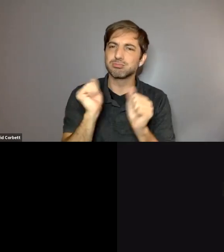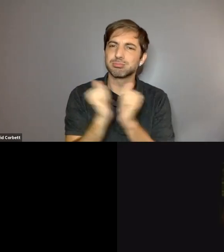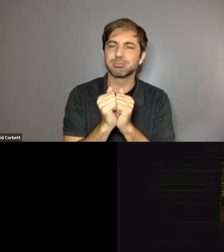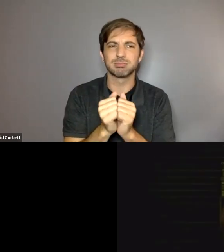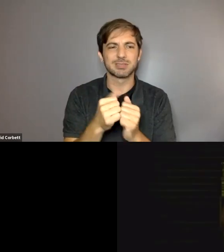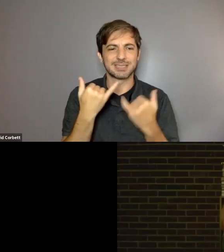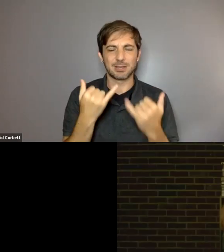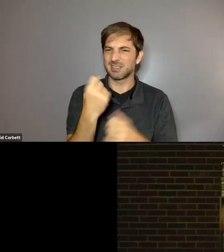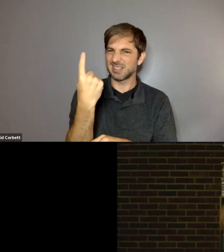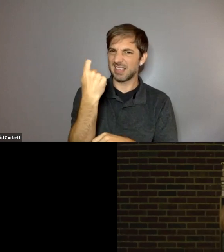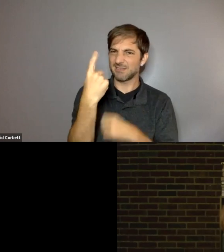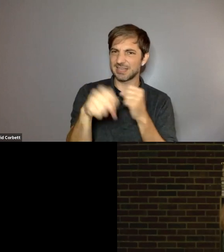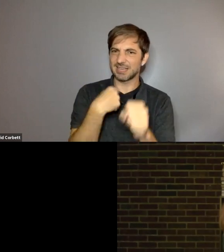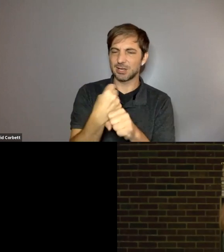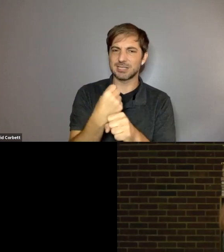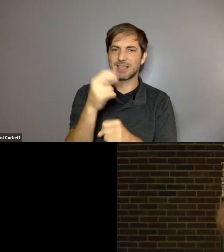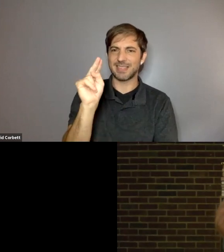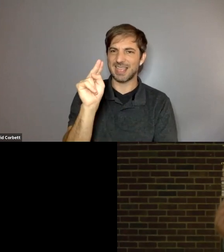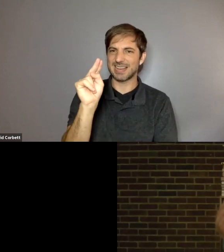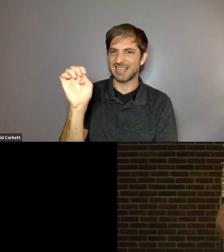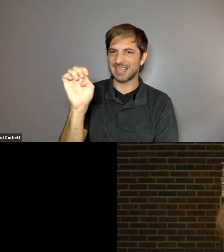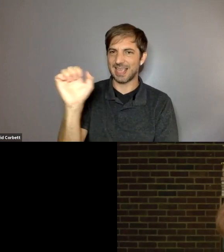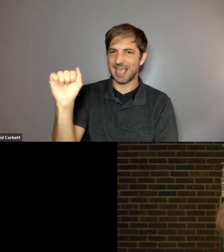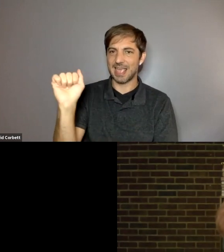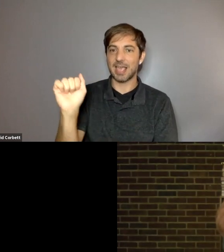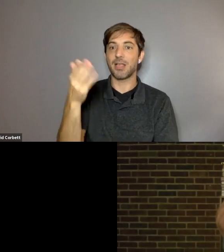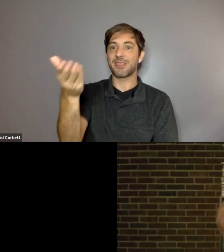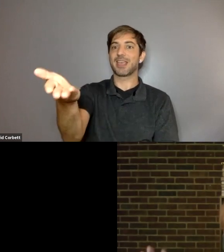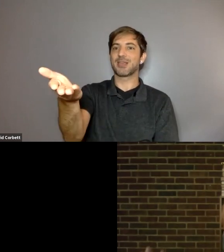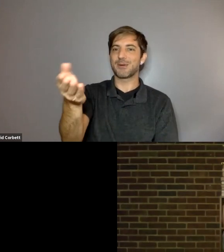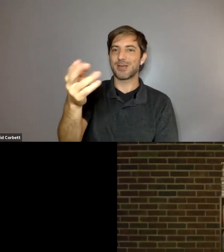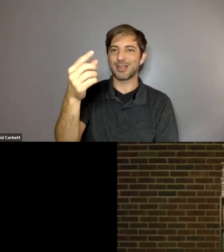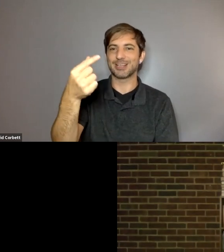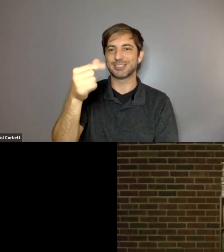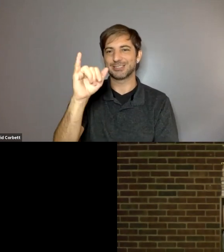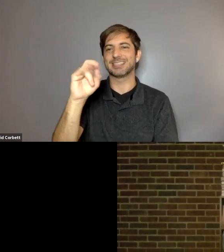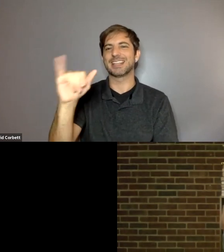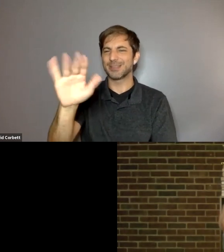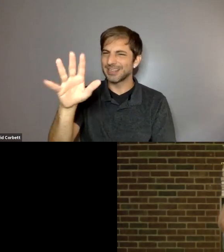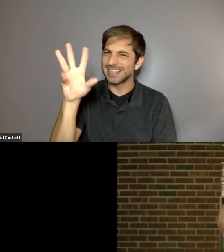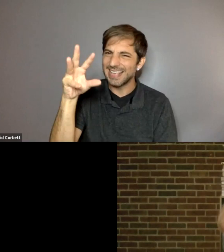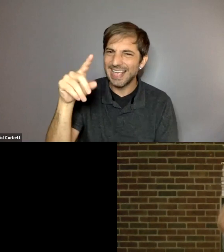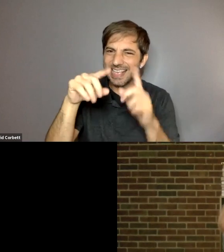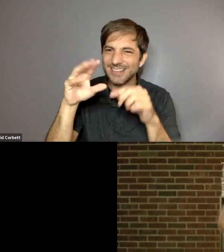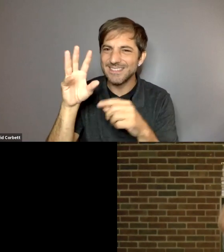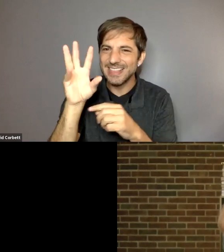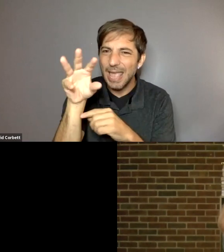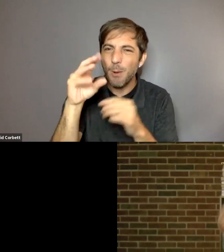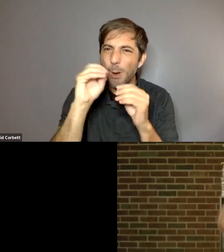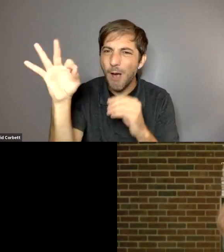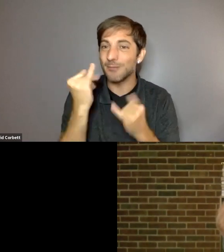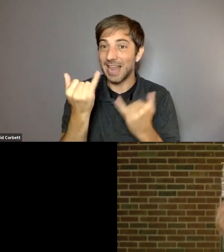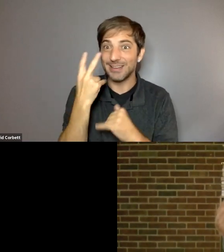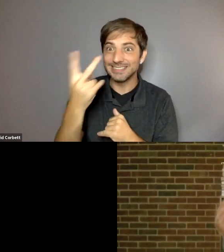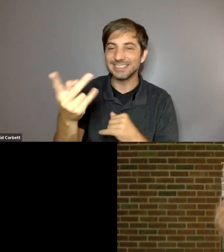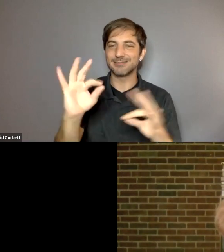11 years at the NEA. Oh, and there you are, Jenny. your camera was off, but it's great to see you.